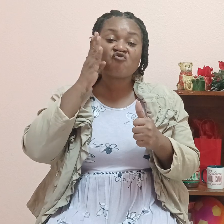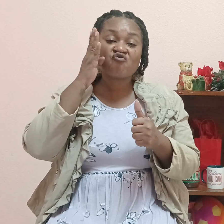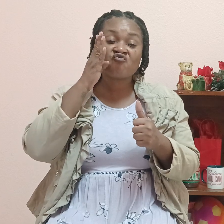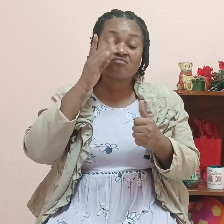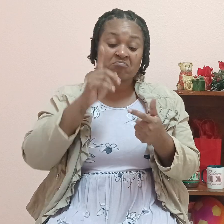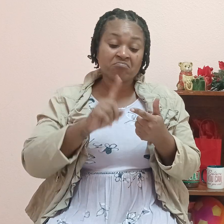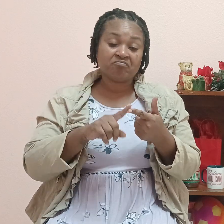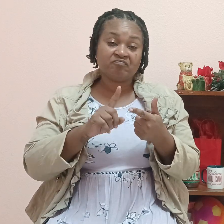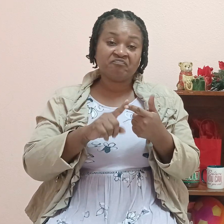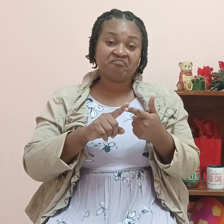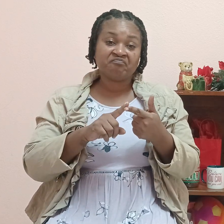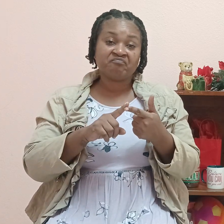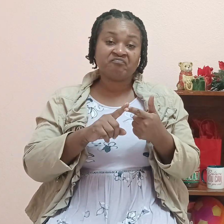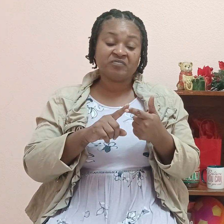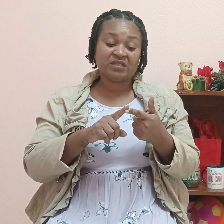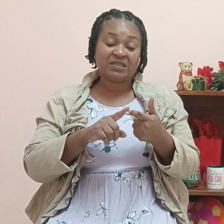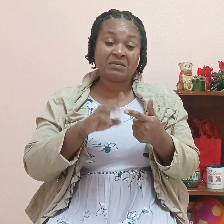B, soursop juice,